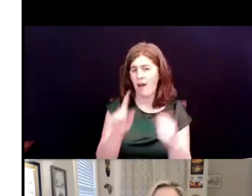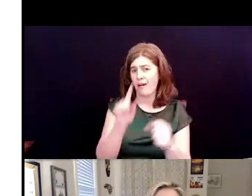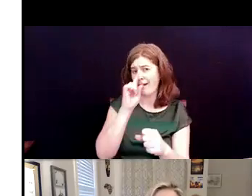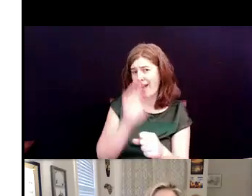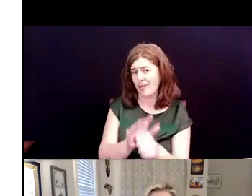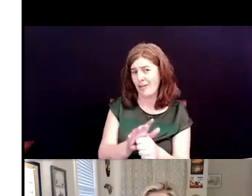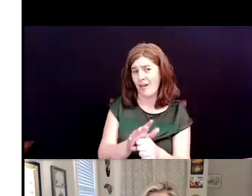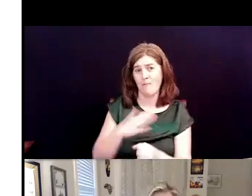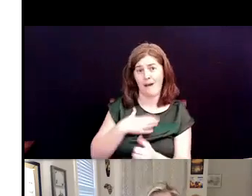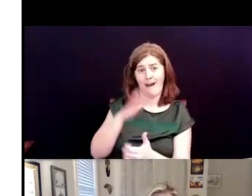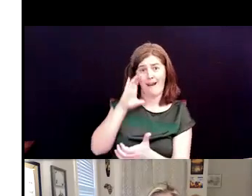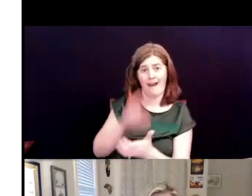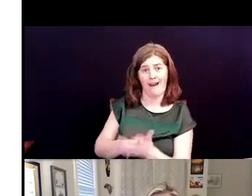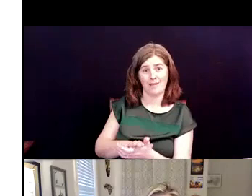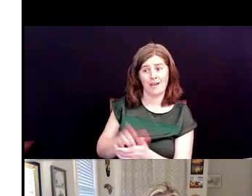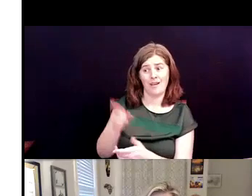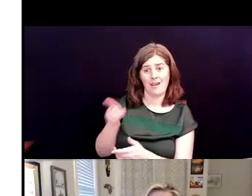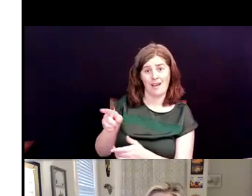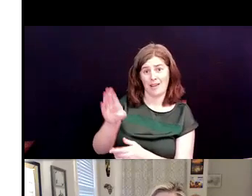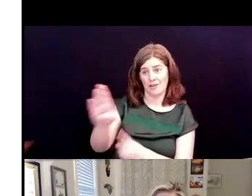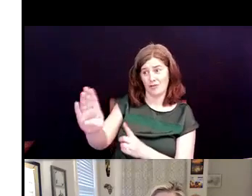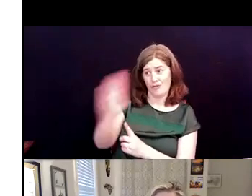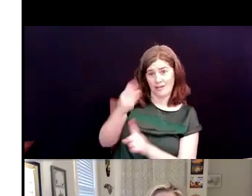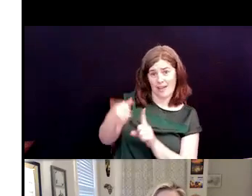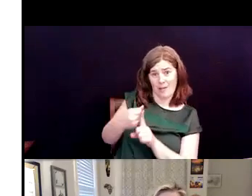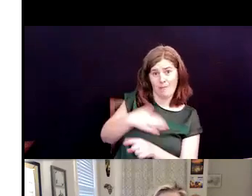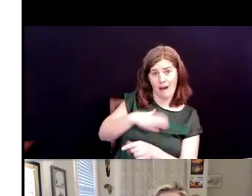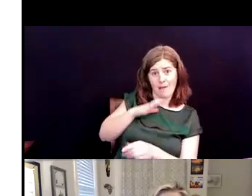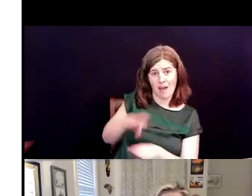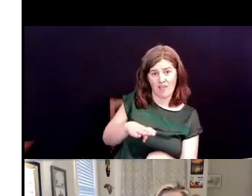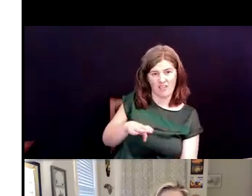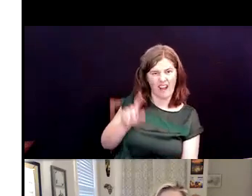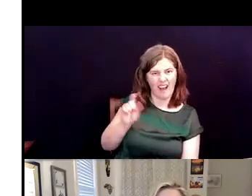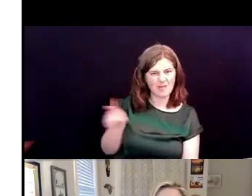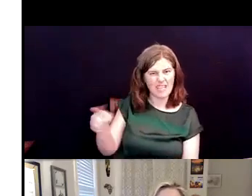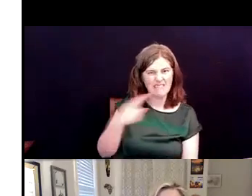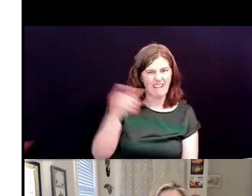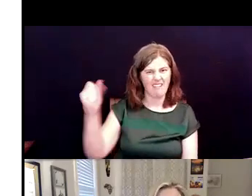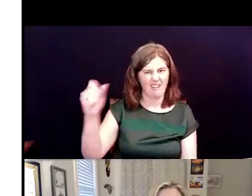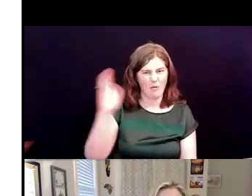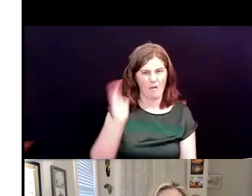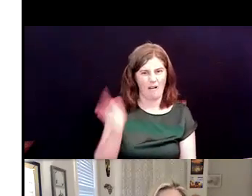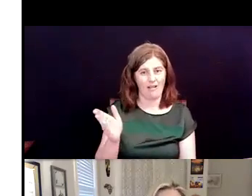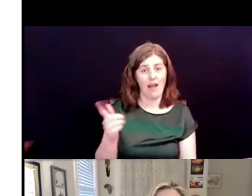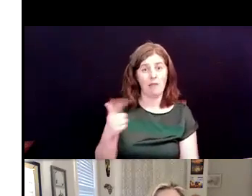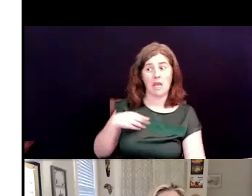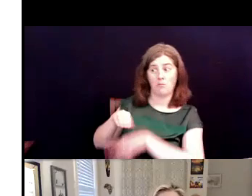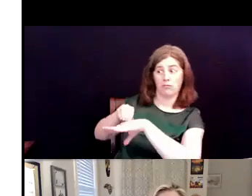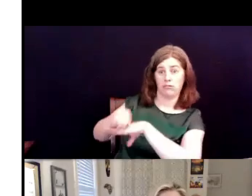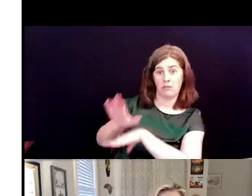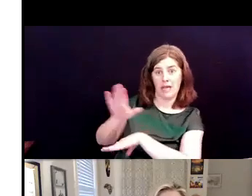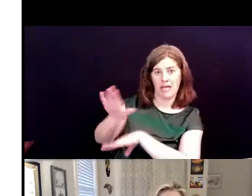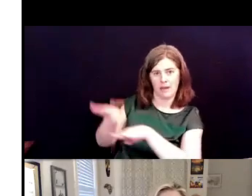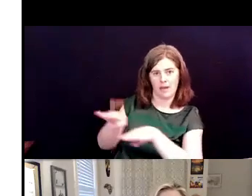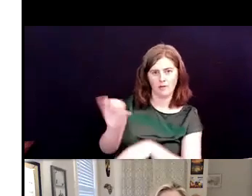my husband has a direct impact on my behavior. Ask him. Guarantee you he would agree, and I on him, and vice versa. So when we're